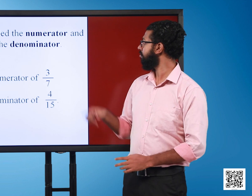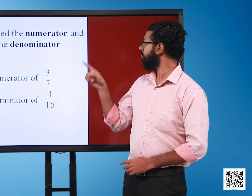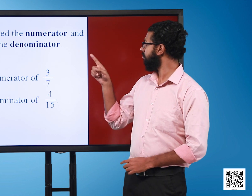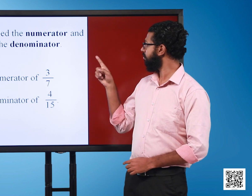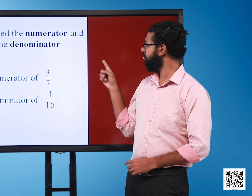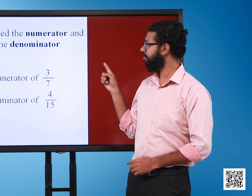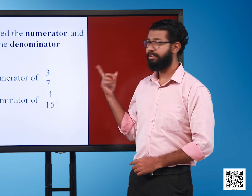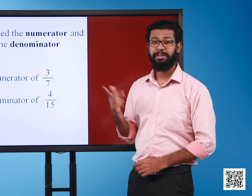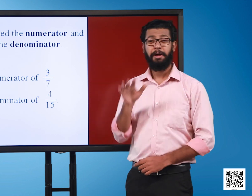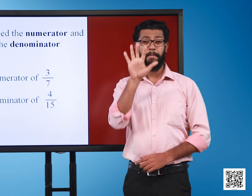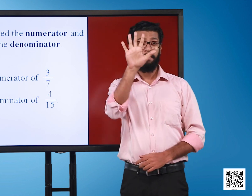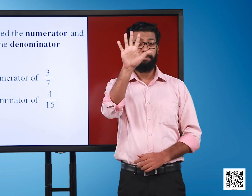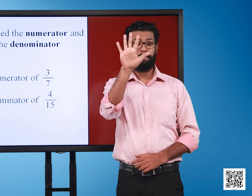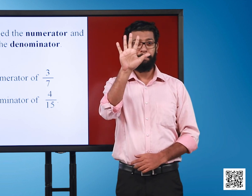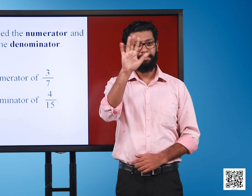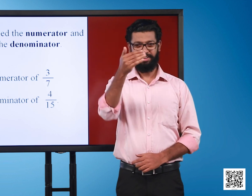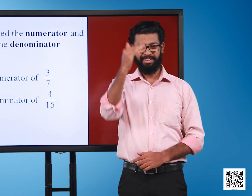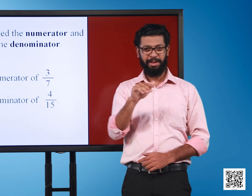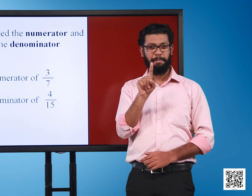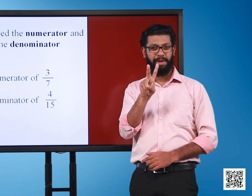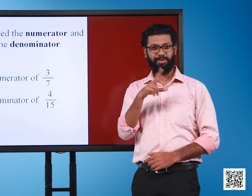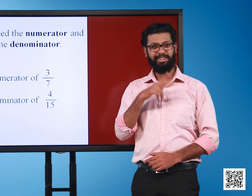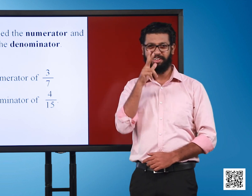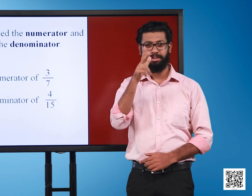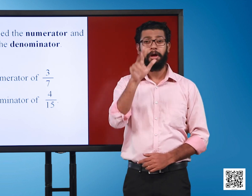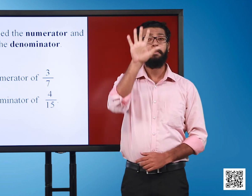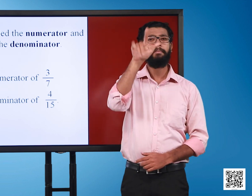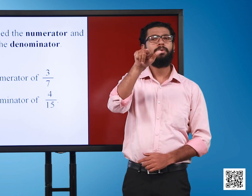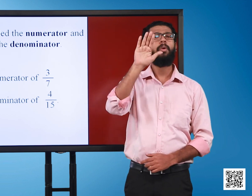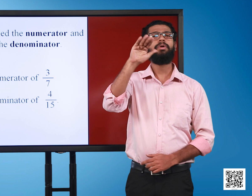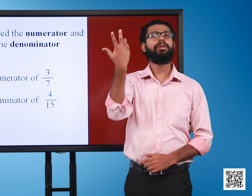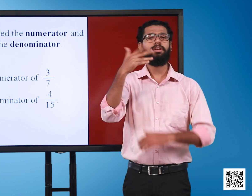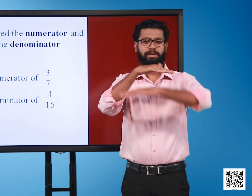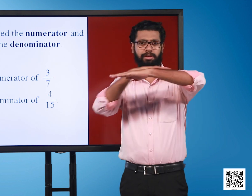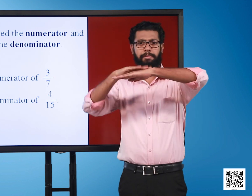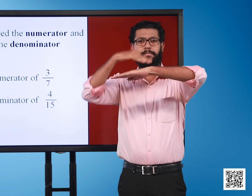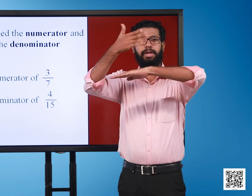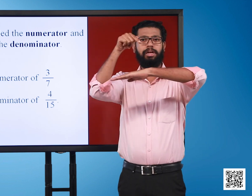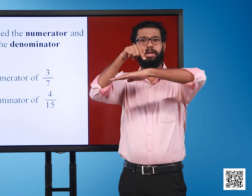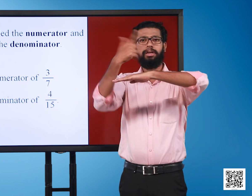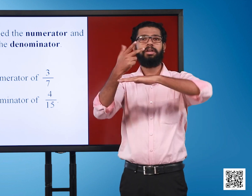Here, 5 is called the numerator and 12 is called the denominator.